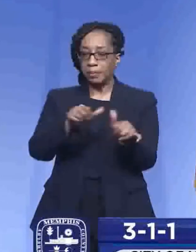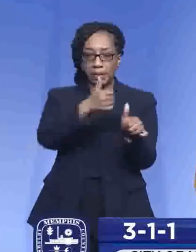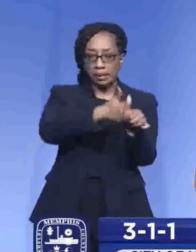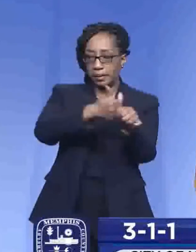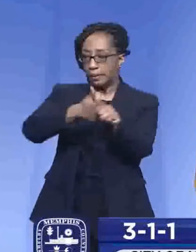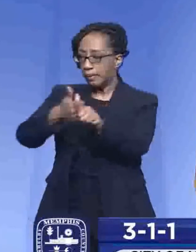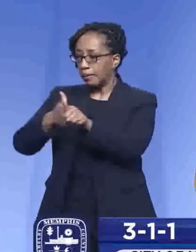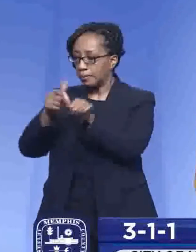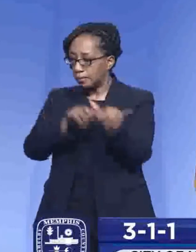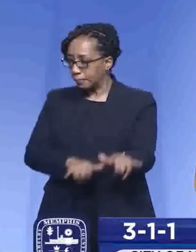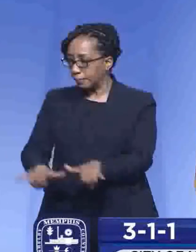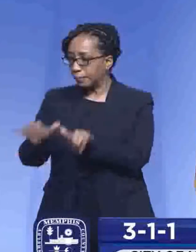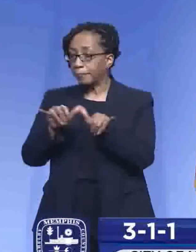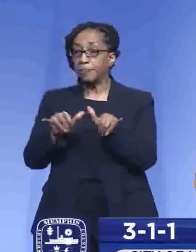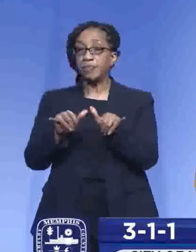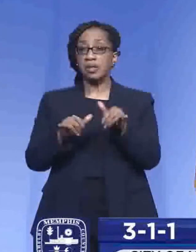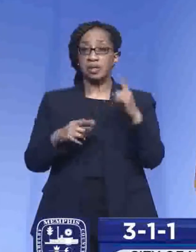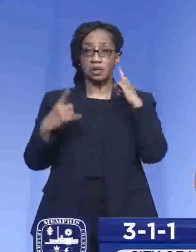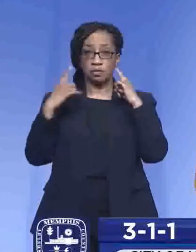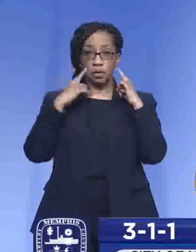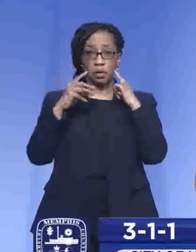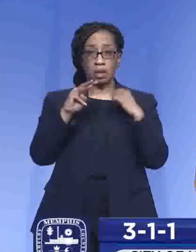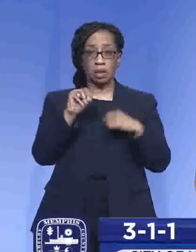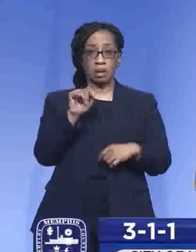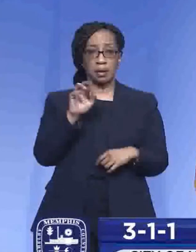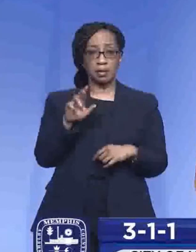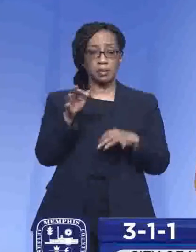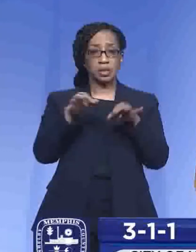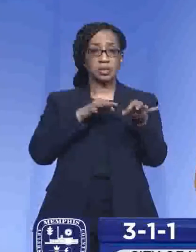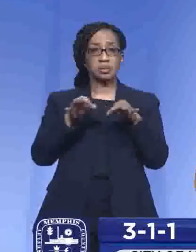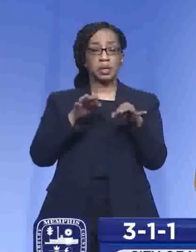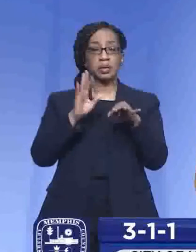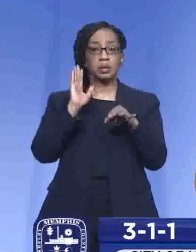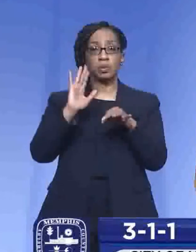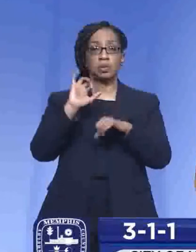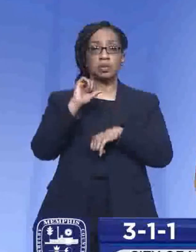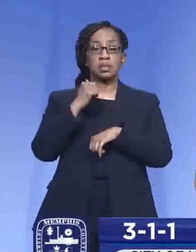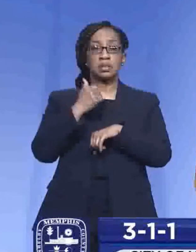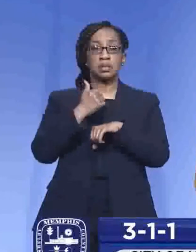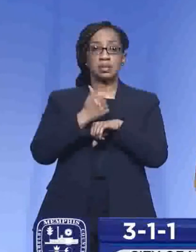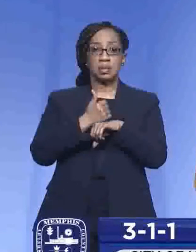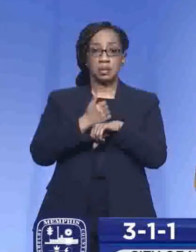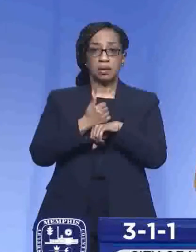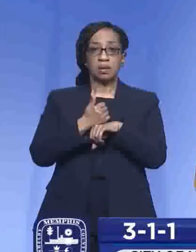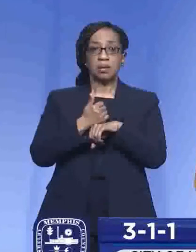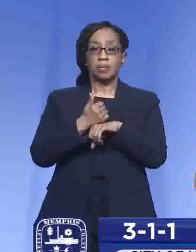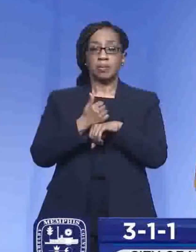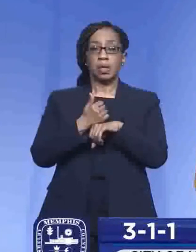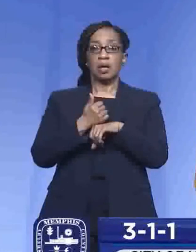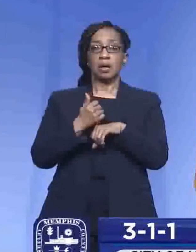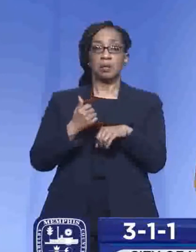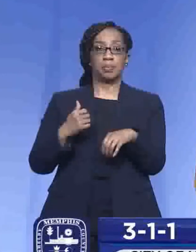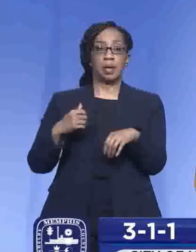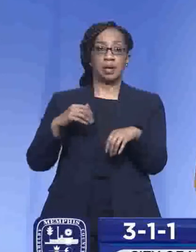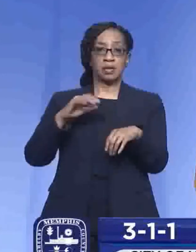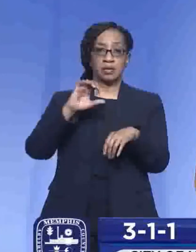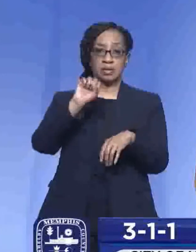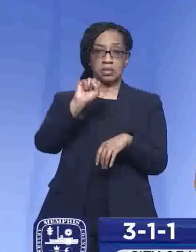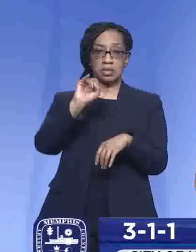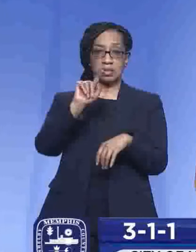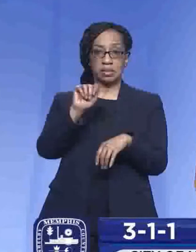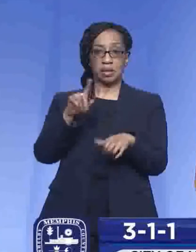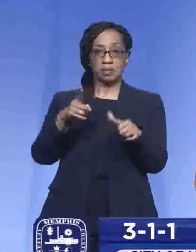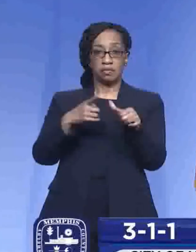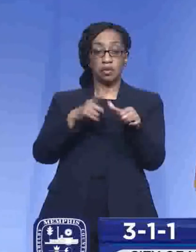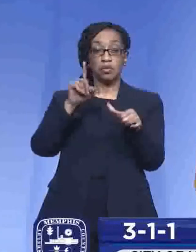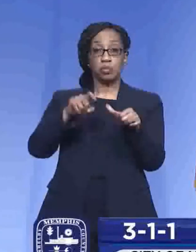I know that you've heard Mayor Strickland talk about this, that we will enforce are outside the vaccination sites. The first is that you must